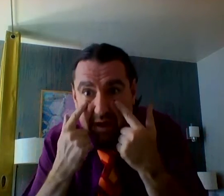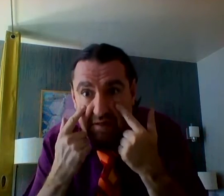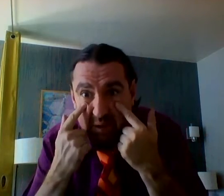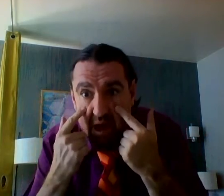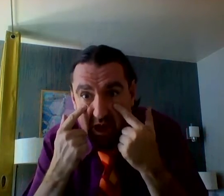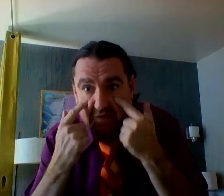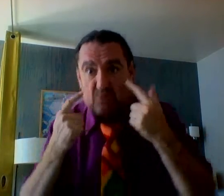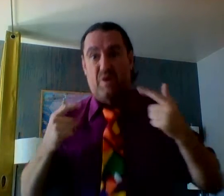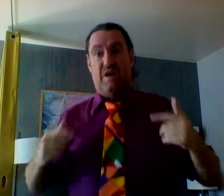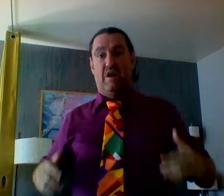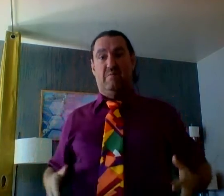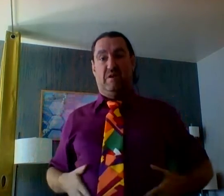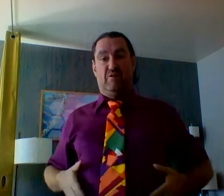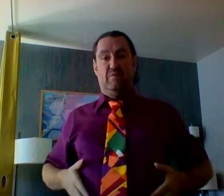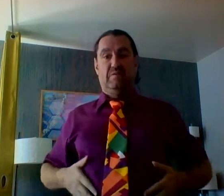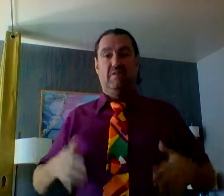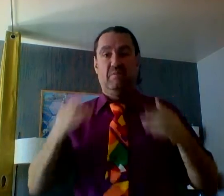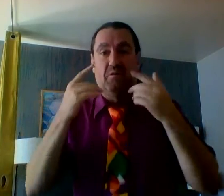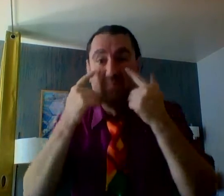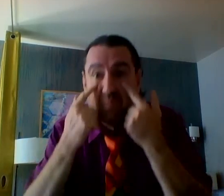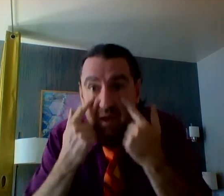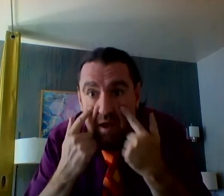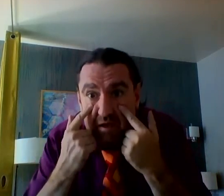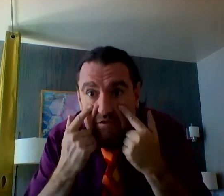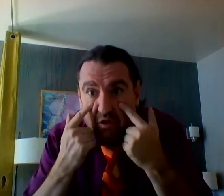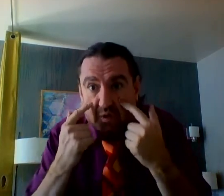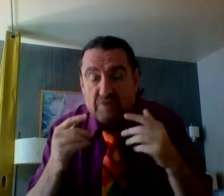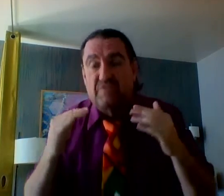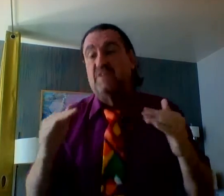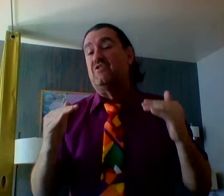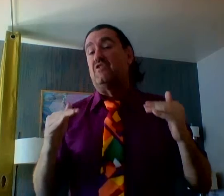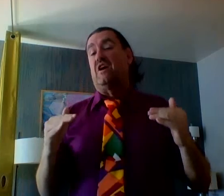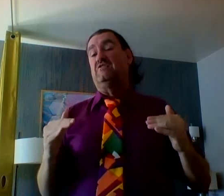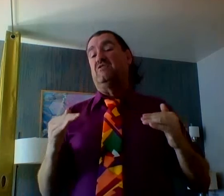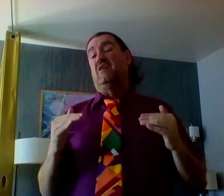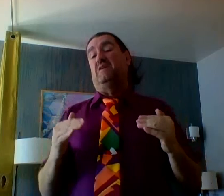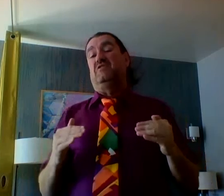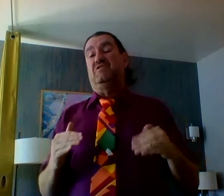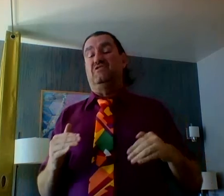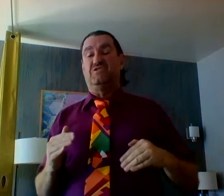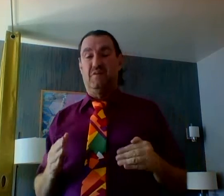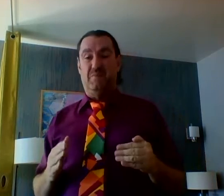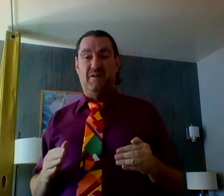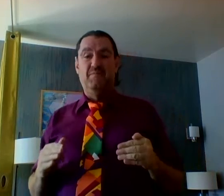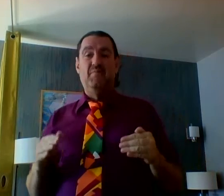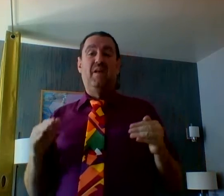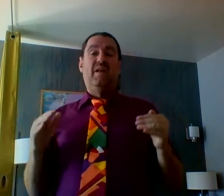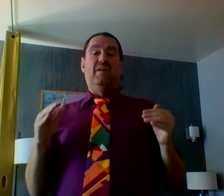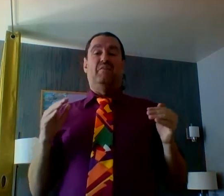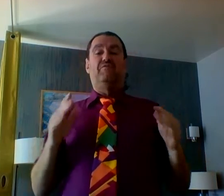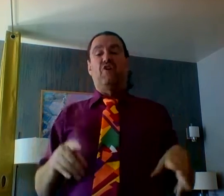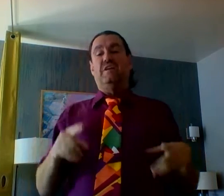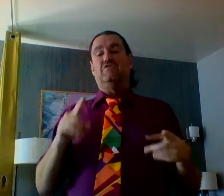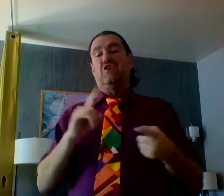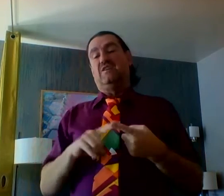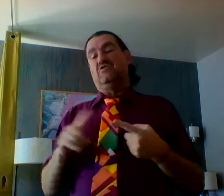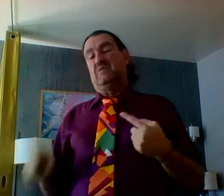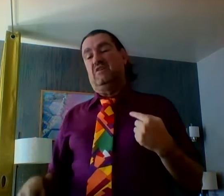case. My eyes are way not bigger than my stomach. So while it's clear that your eyes are not bigger than your stomach, the phrase, your eyes are bigger than